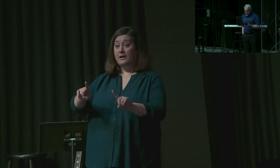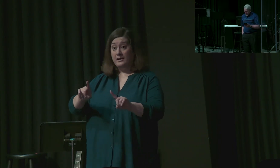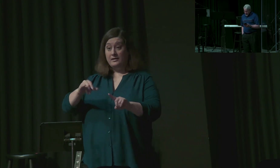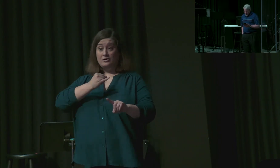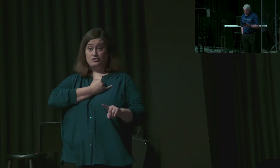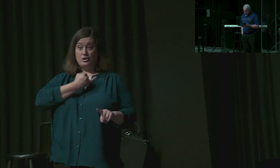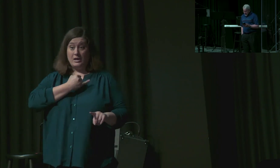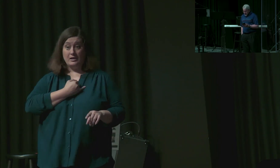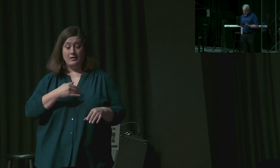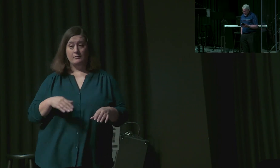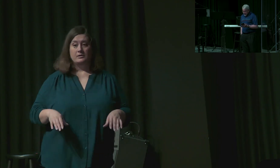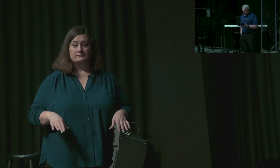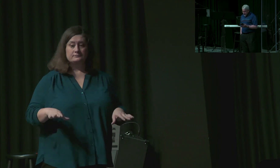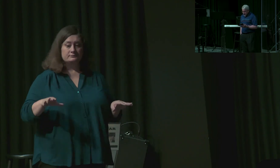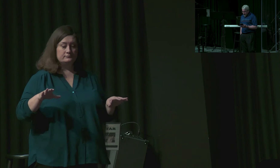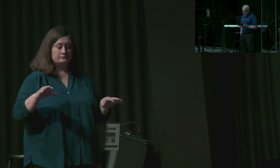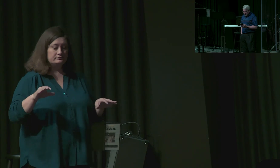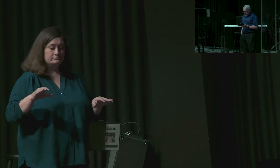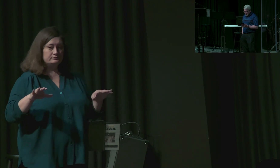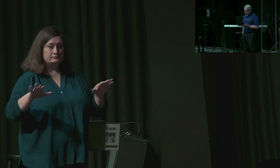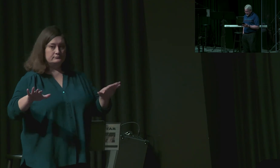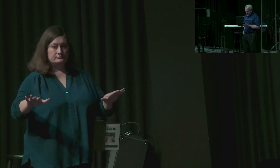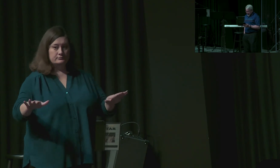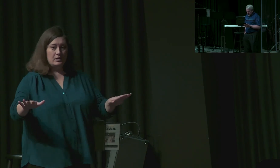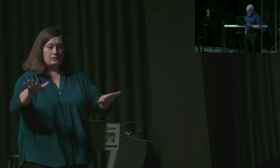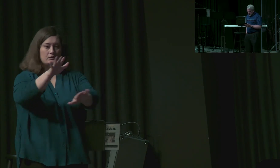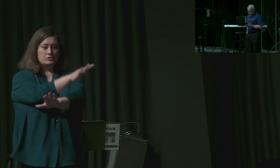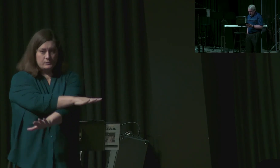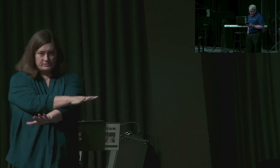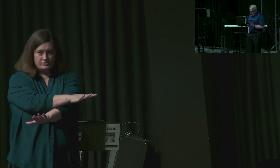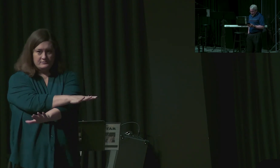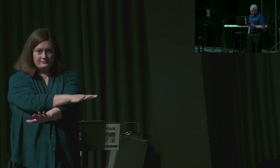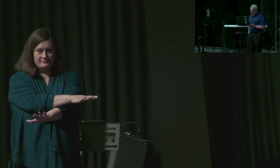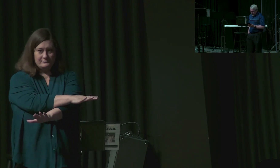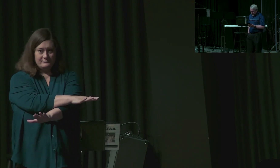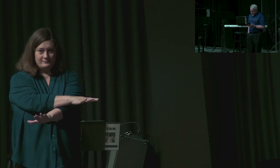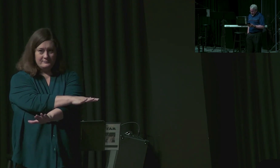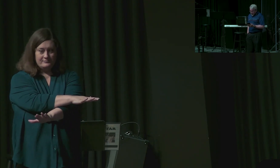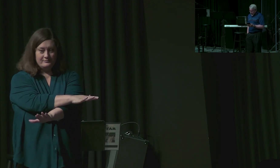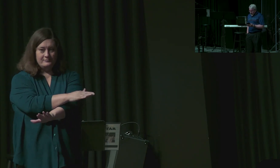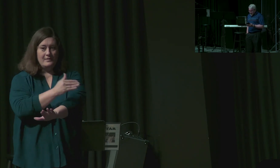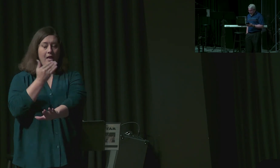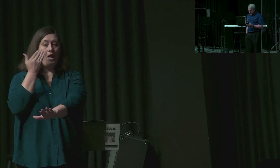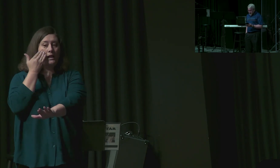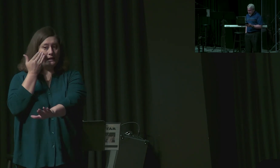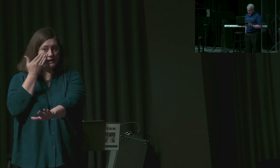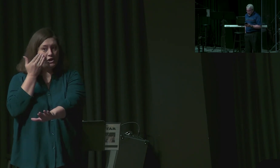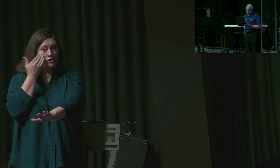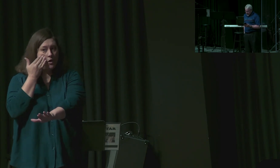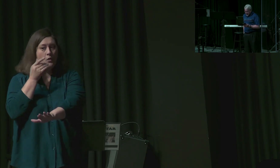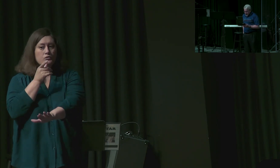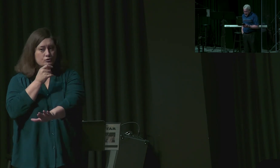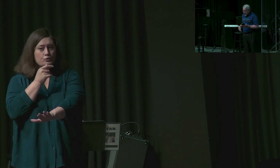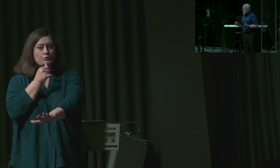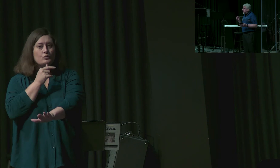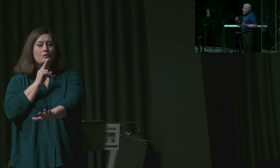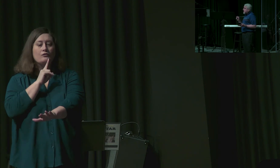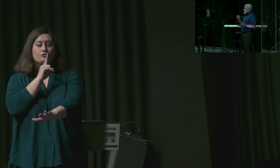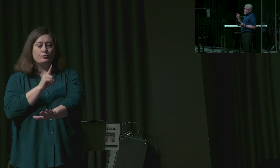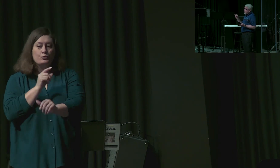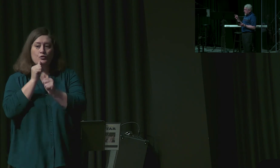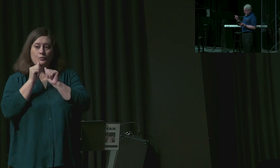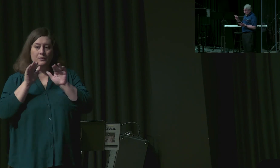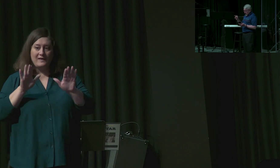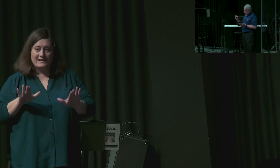Ephraim and his left on the head of Manasseh. He knows on whom the main blessing should rest, just